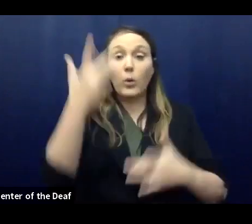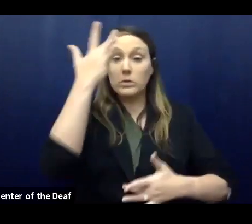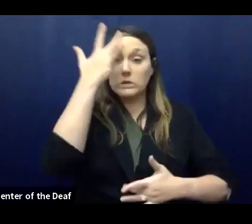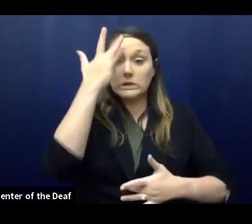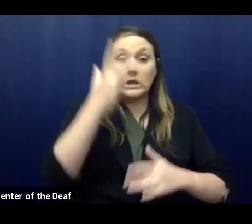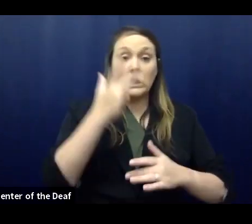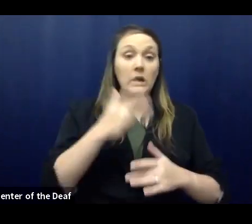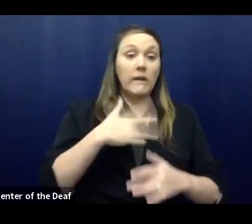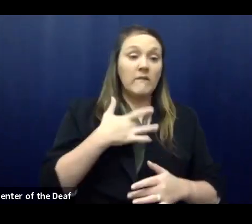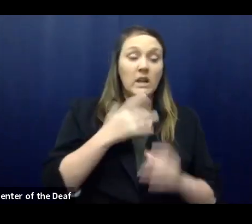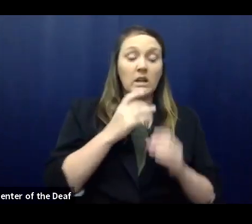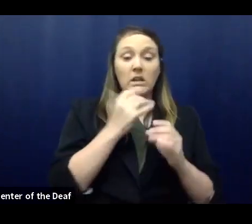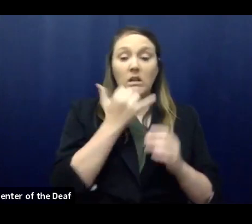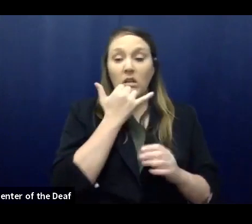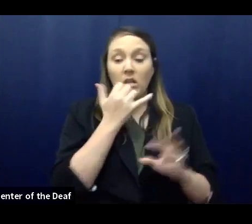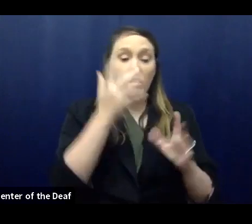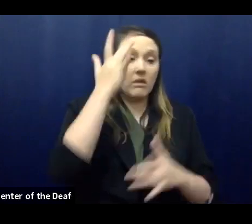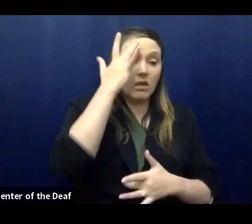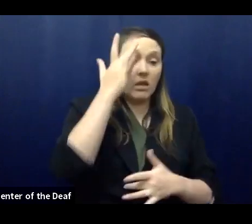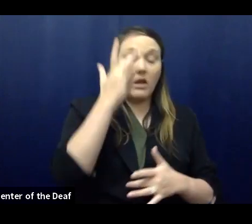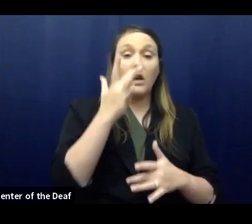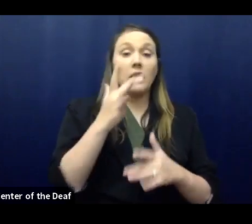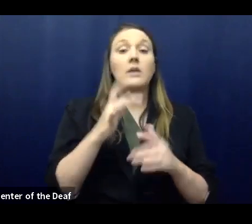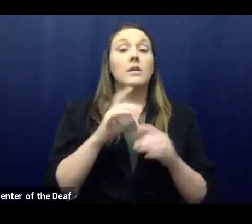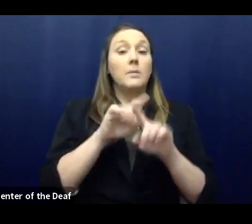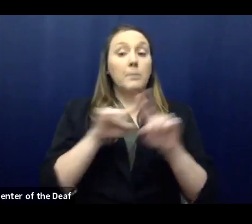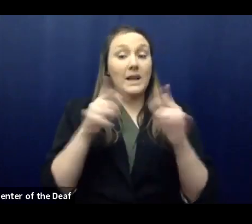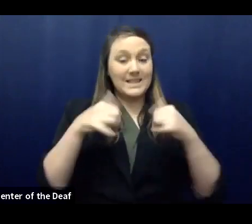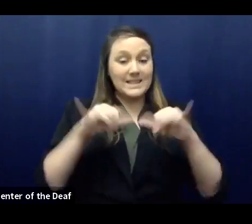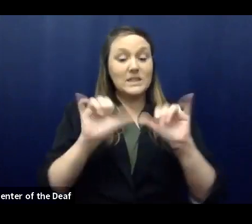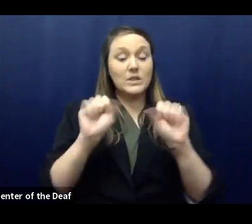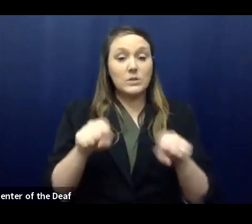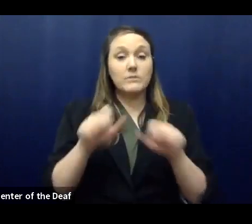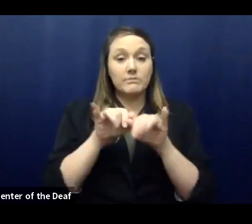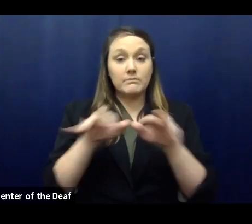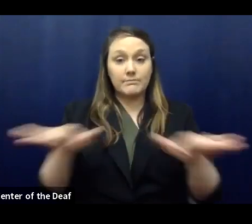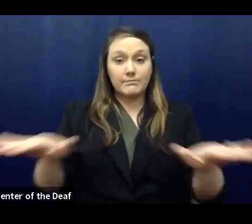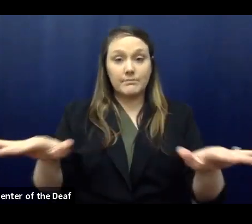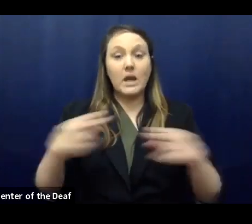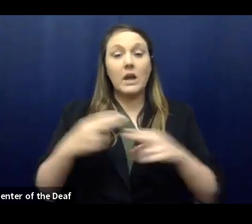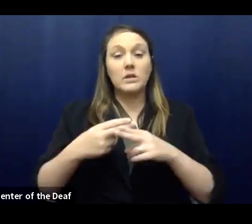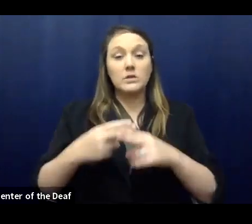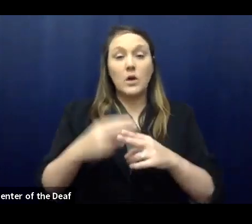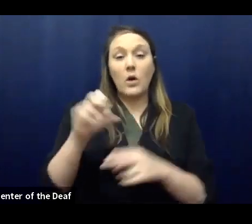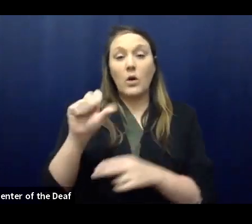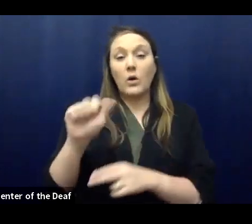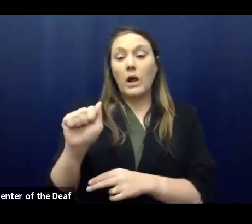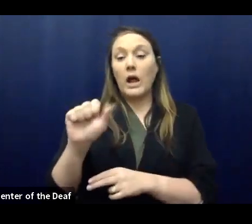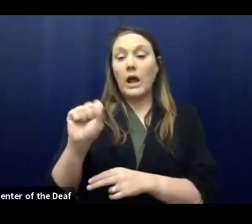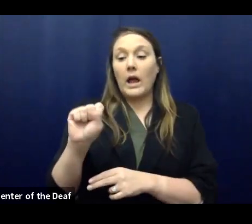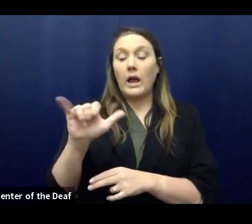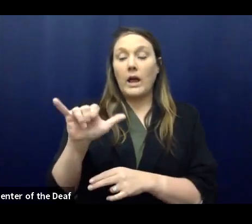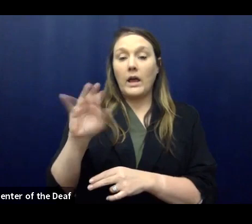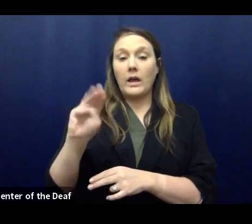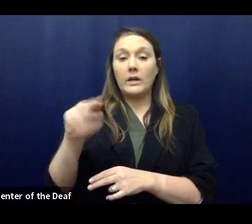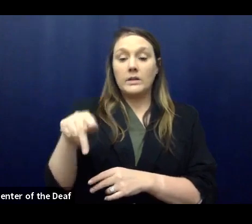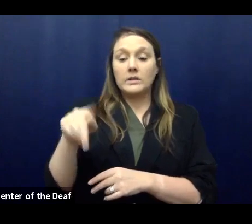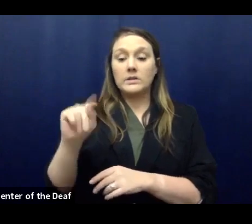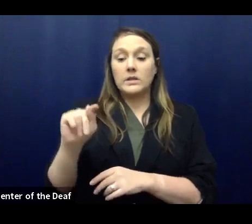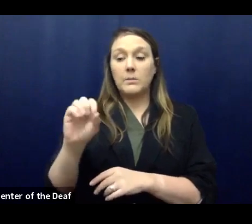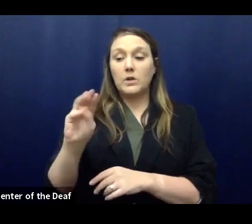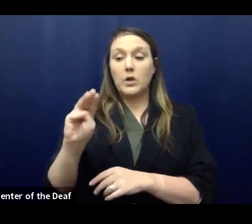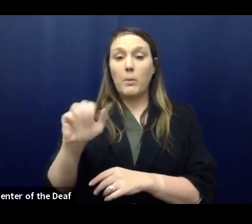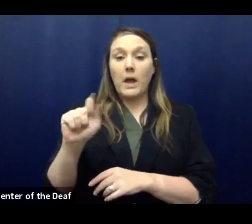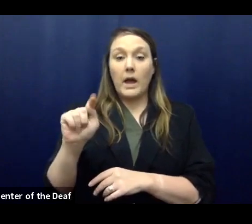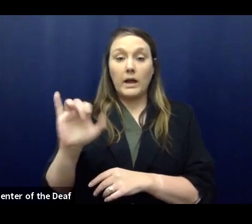therefore be contagious. Excuse me. These people are called asymptomatic or pre-symptomatic. As of today